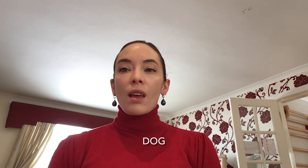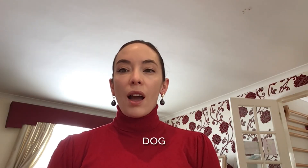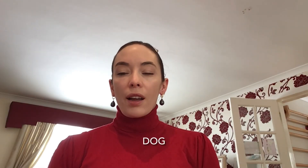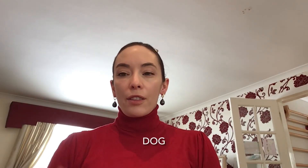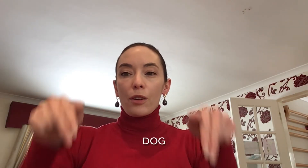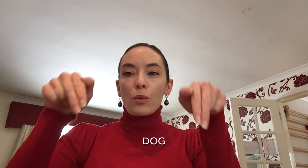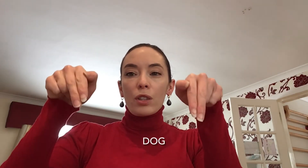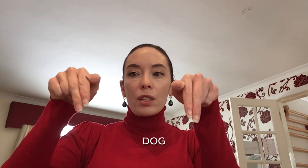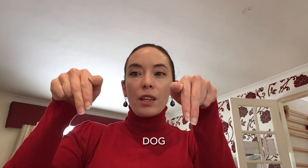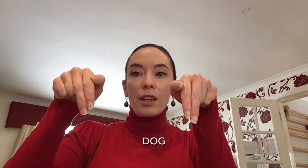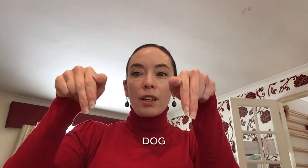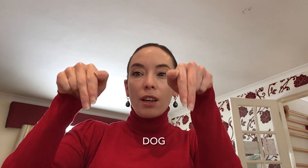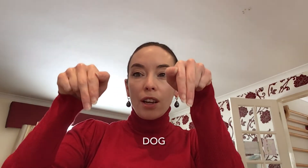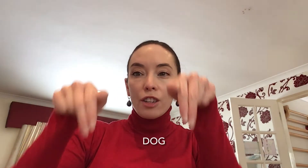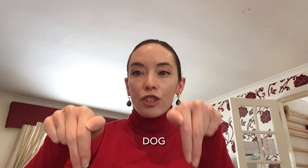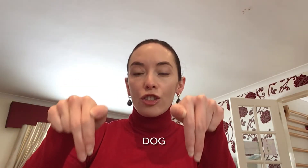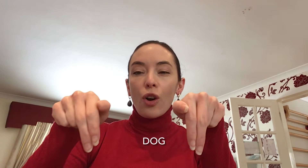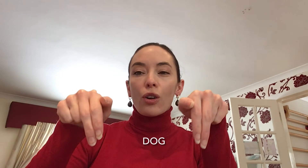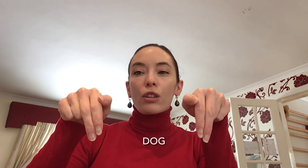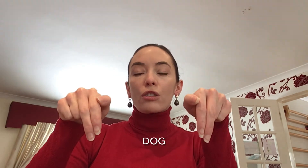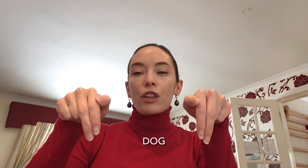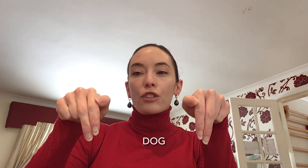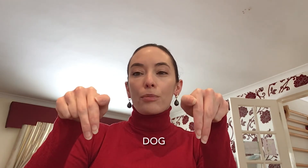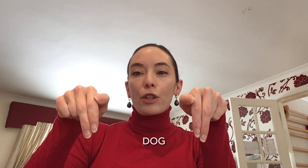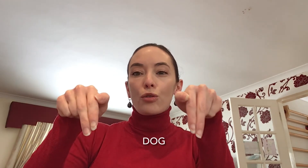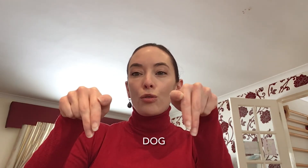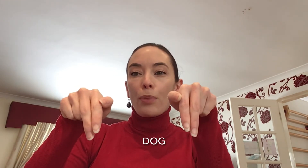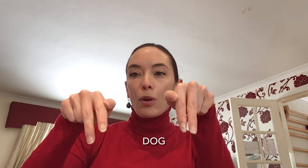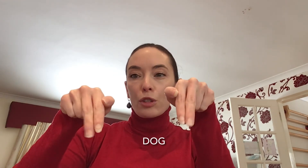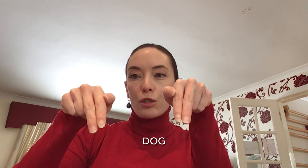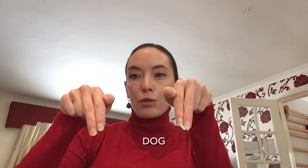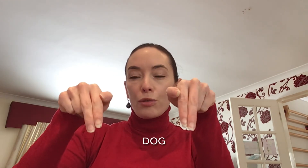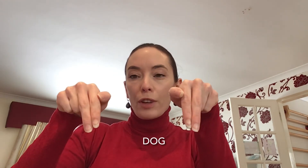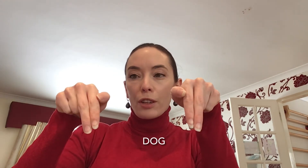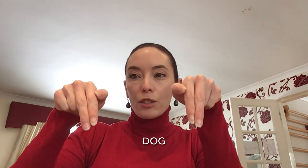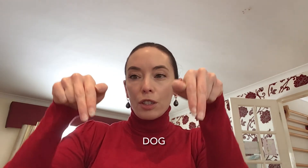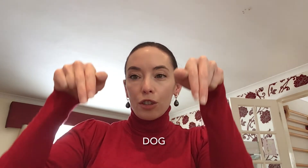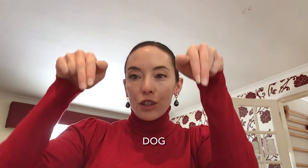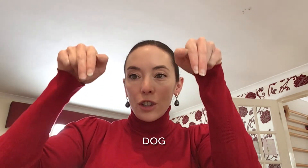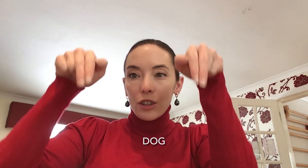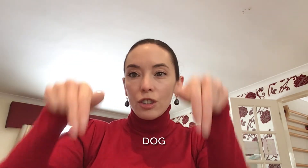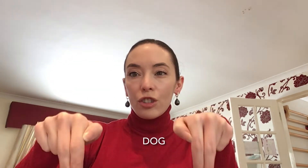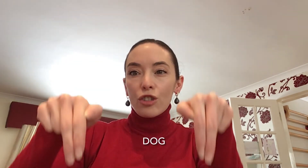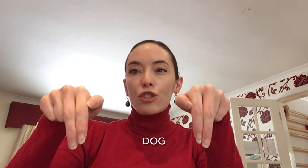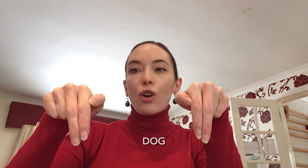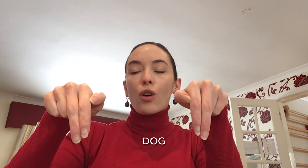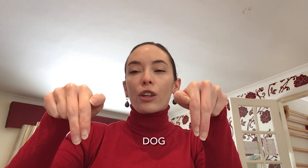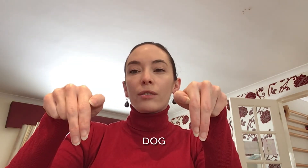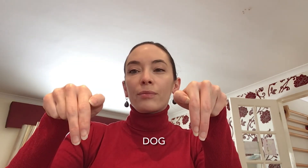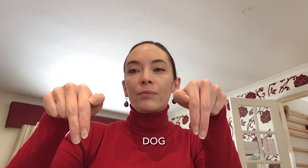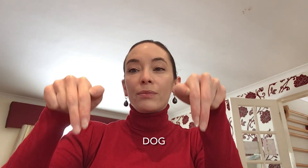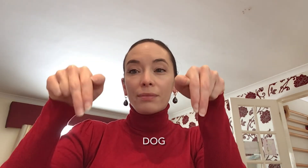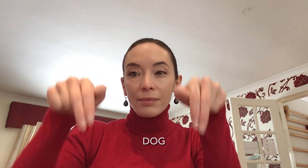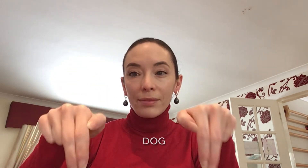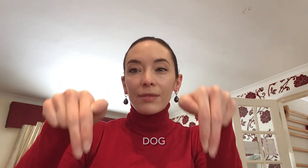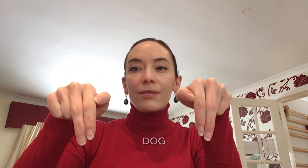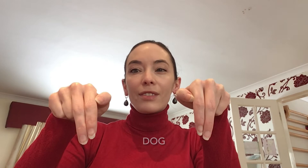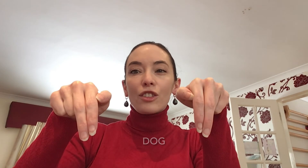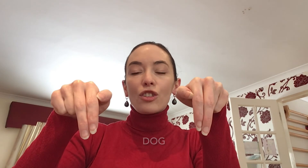And there was the dog. So that's just my 2 paws, 2 fingers each. Dog. Dog.